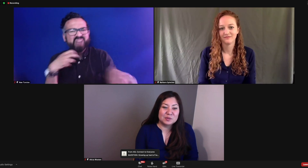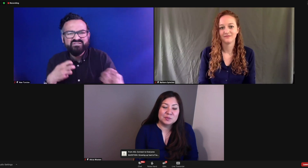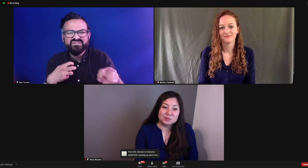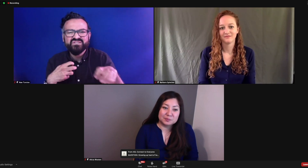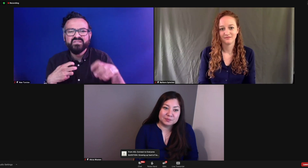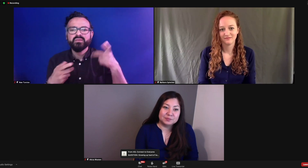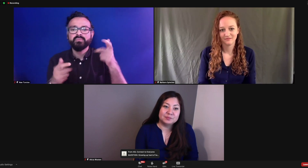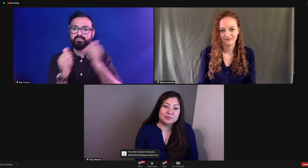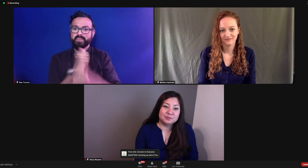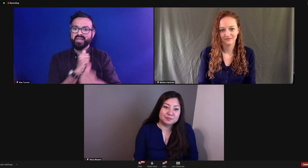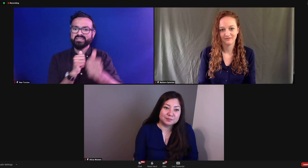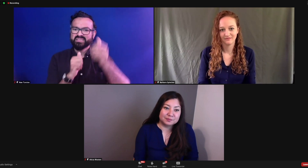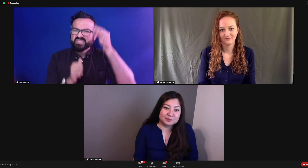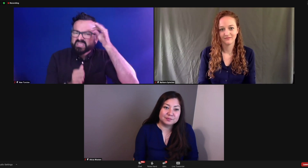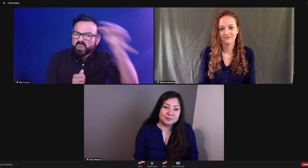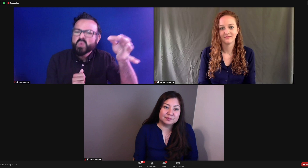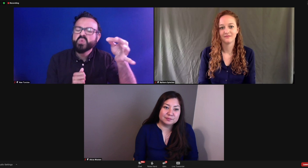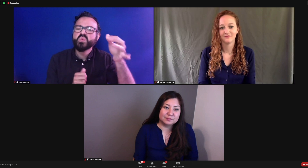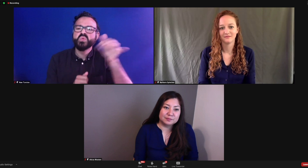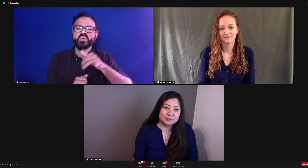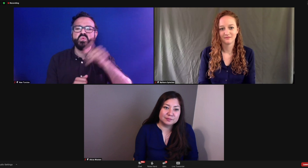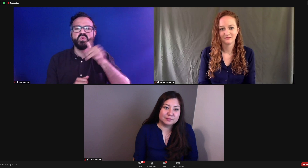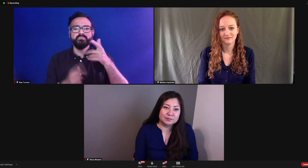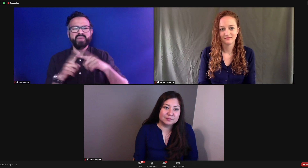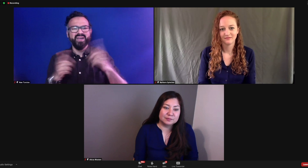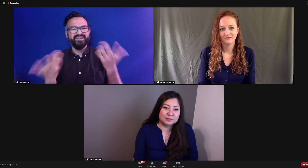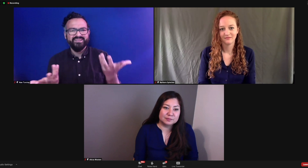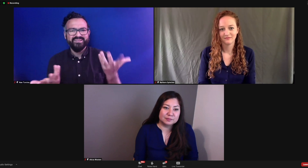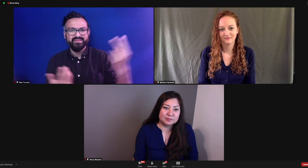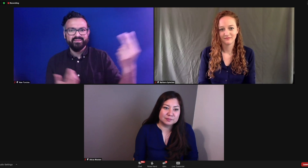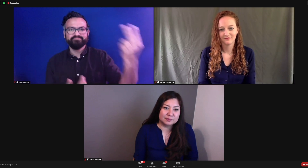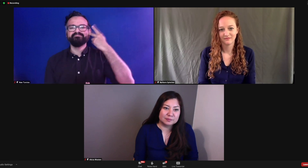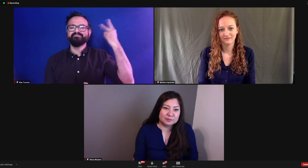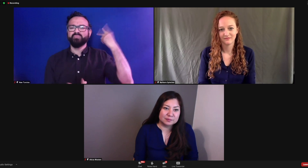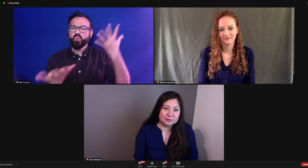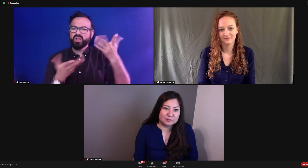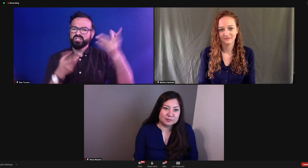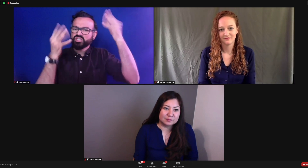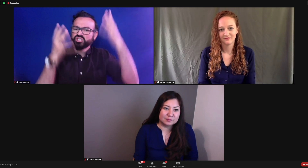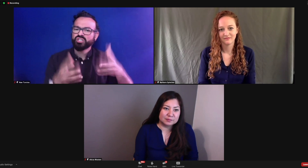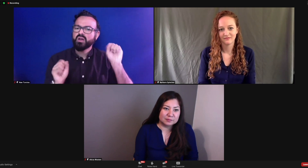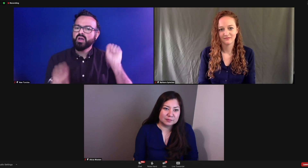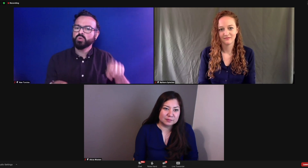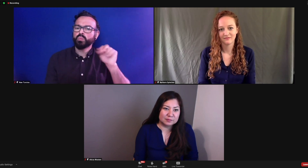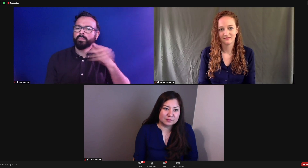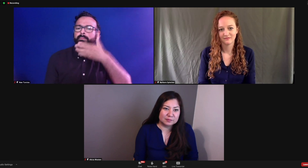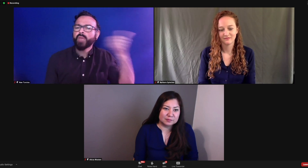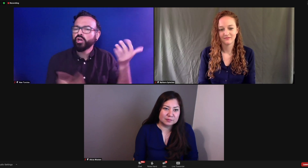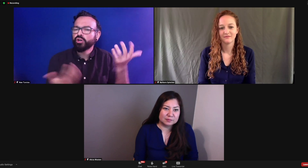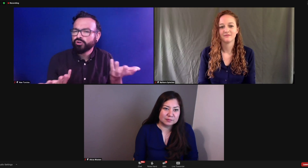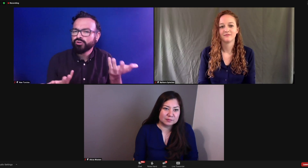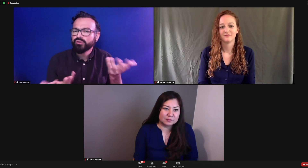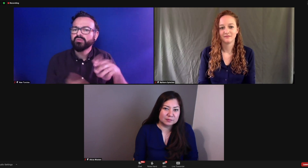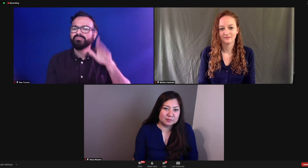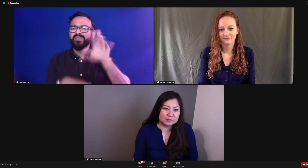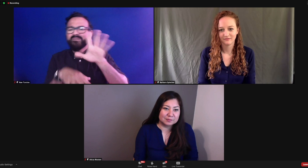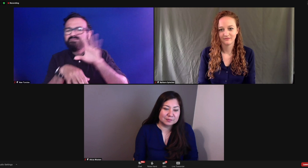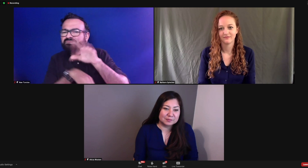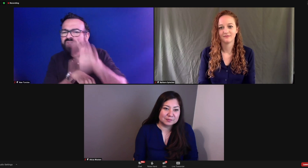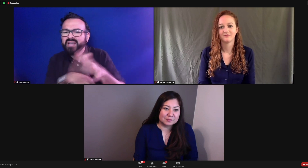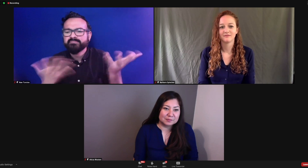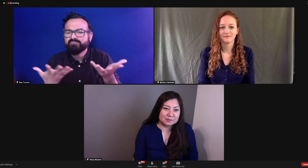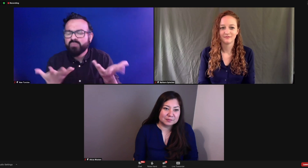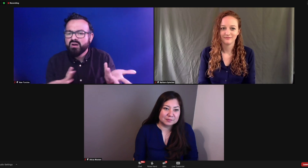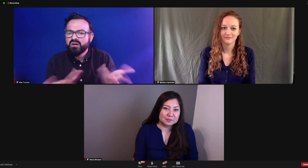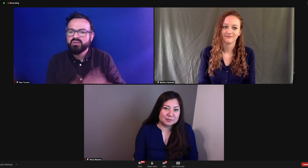of the moment is not going to be perfect. Yeah, we're trying that and we've done that. And it's just proof to us that ASL is equivalent or